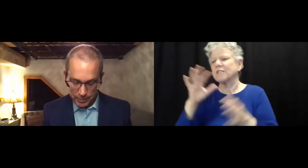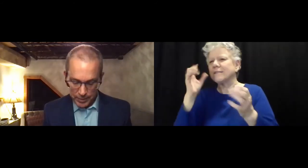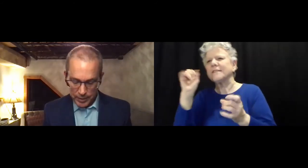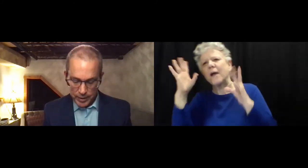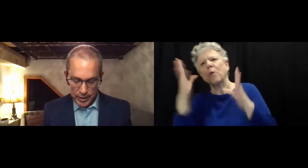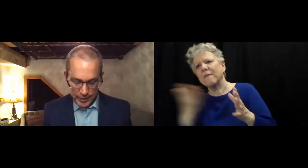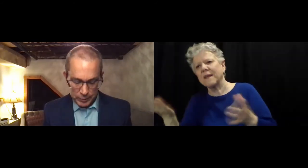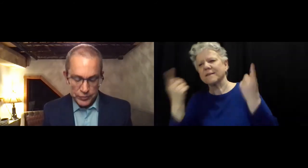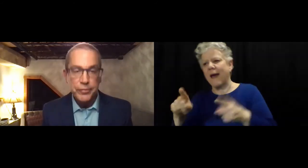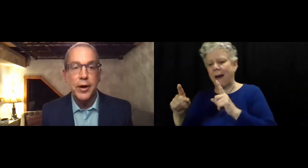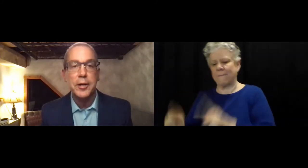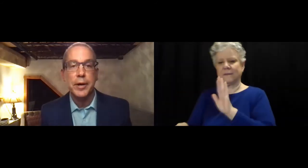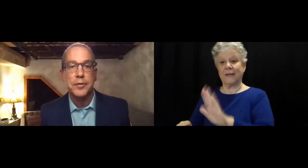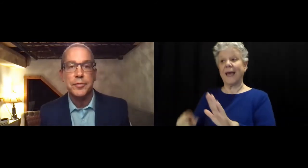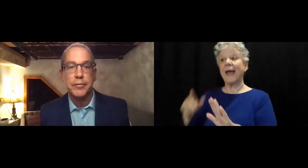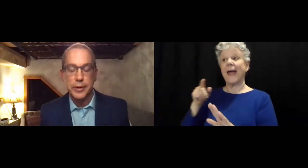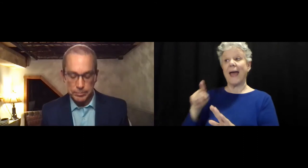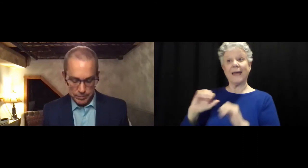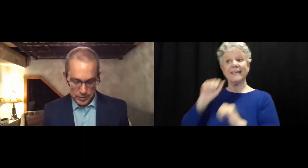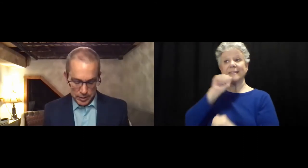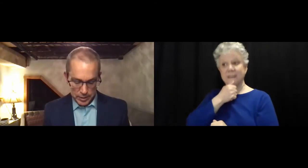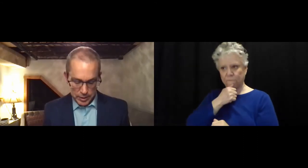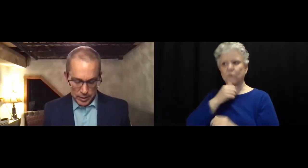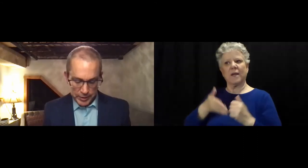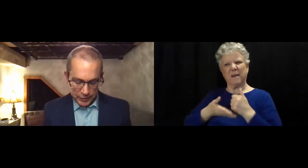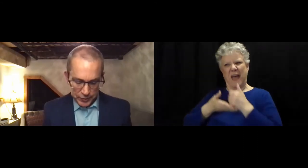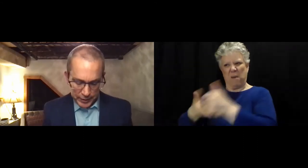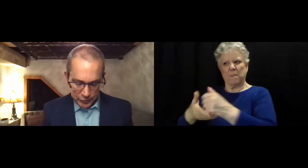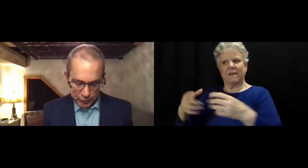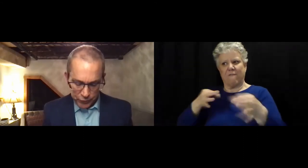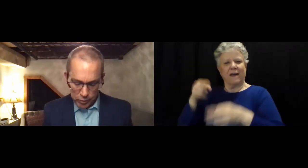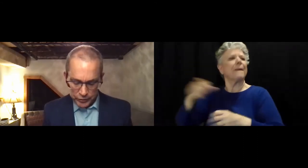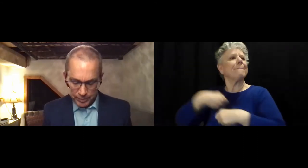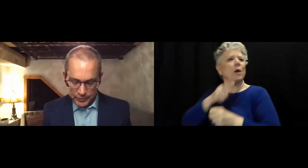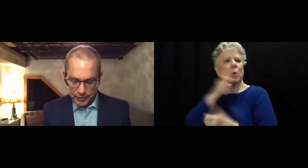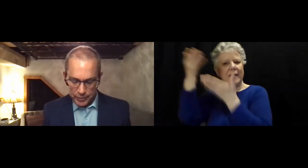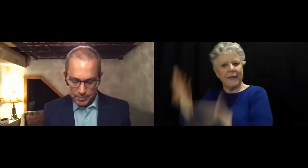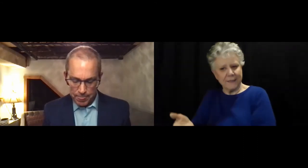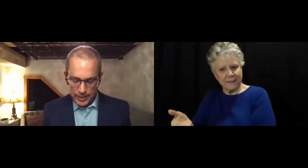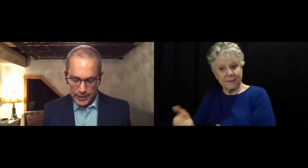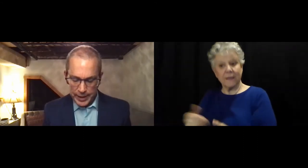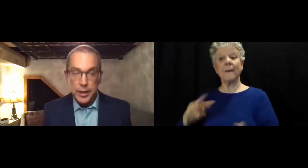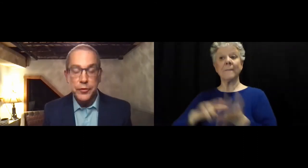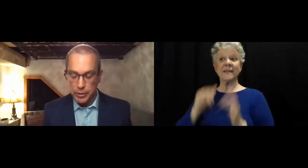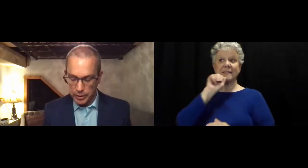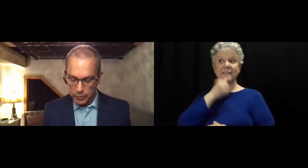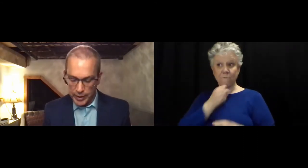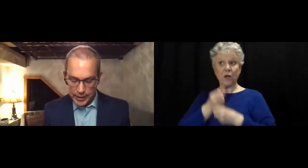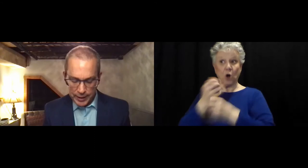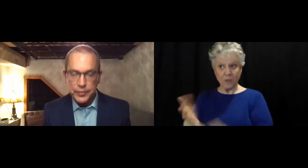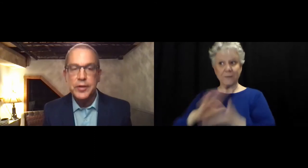quote, and that he was defined by his suffering. Because Aeneas was forged by suffering, he can in